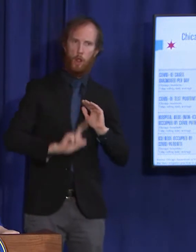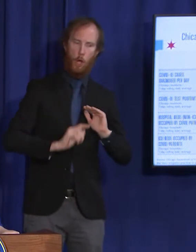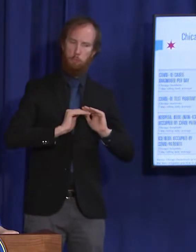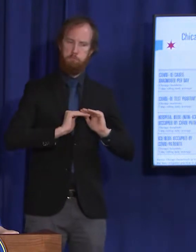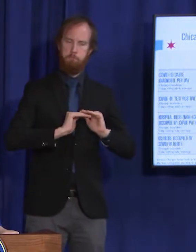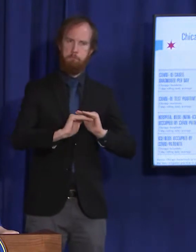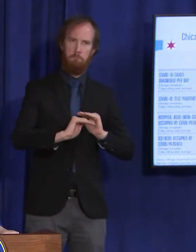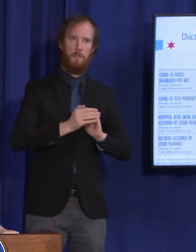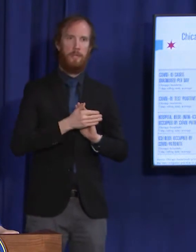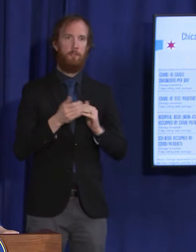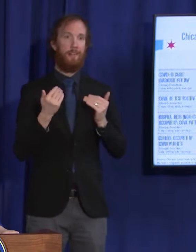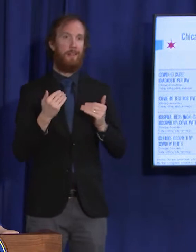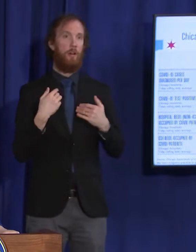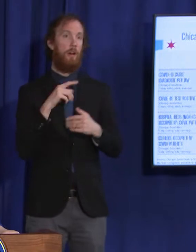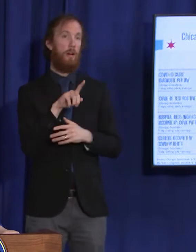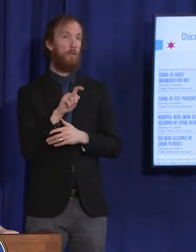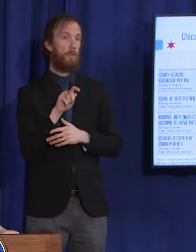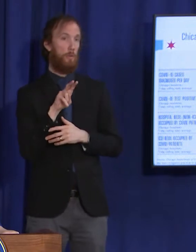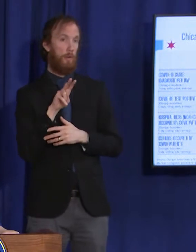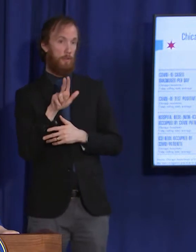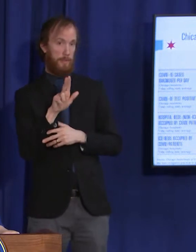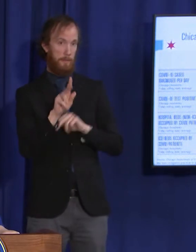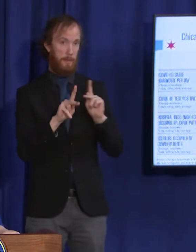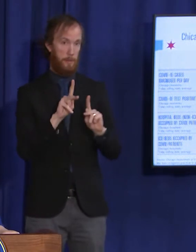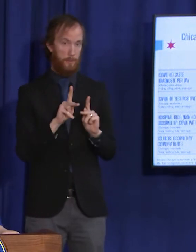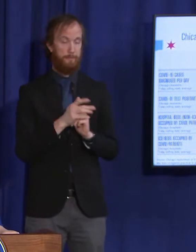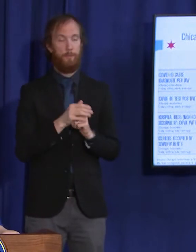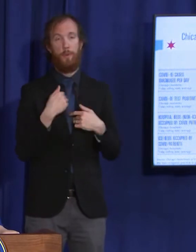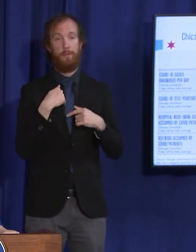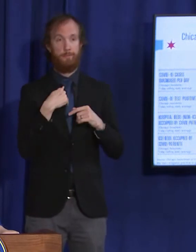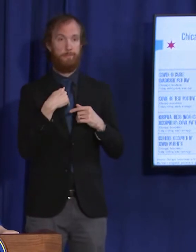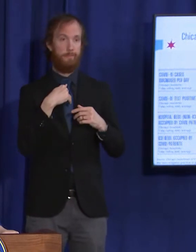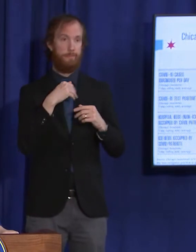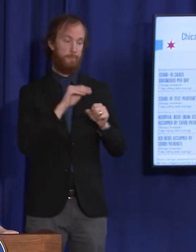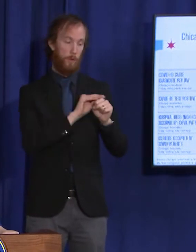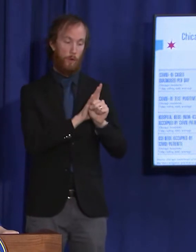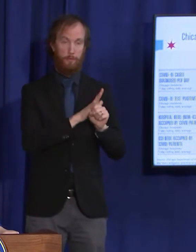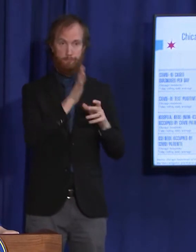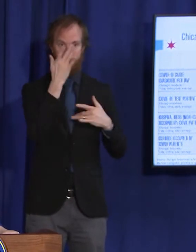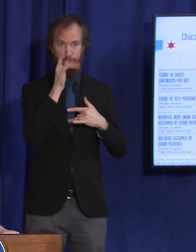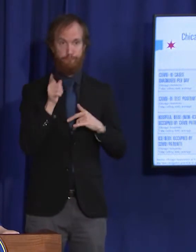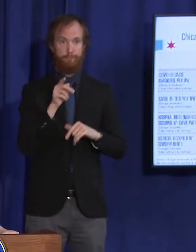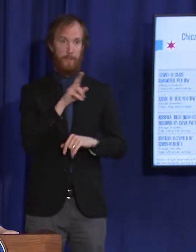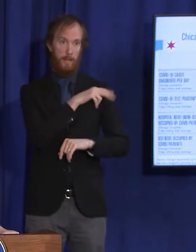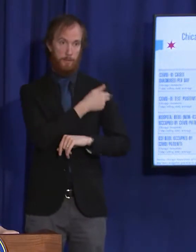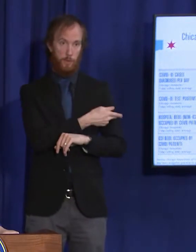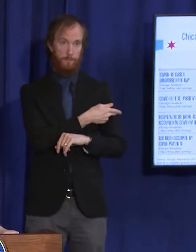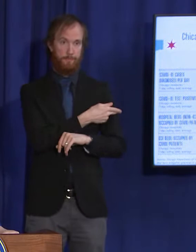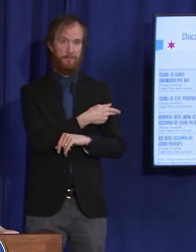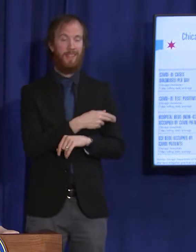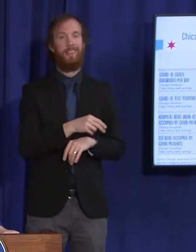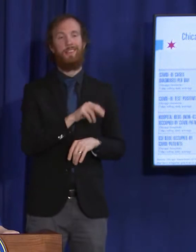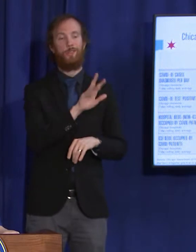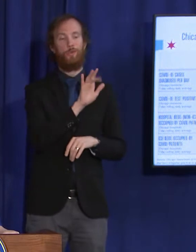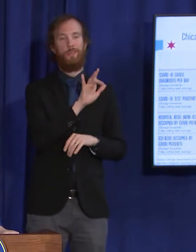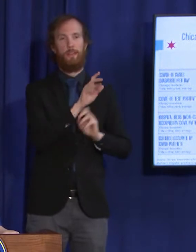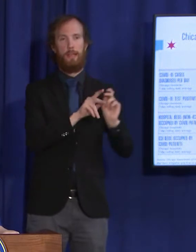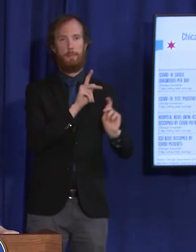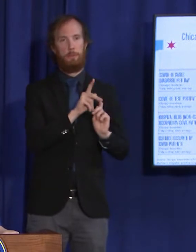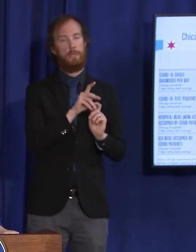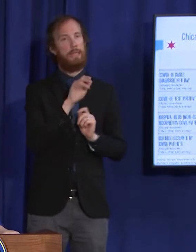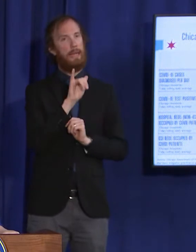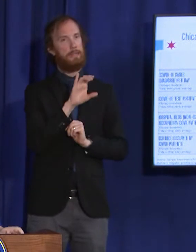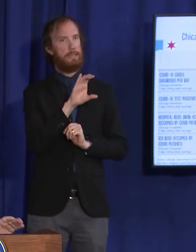folks with COVID in Chicago hospitals, and another 25 in the ICU right now with COVID.